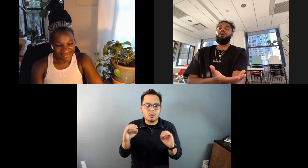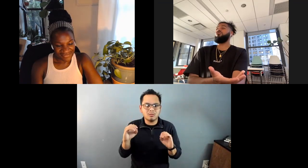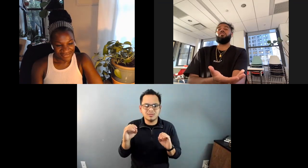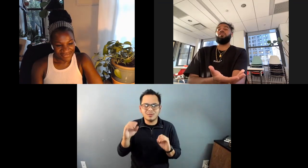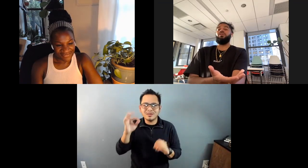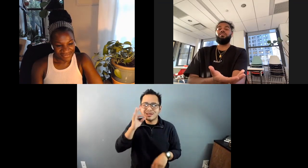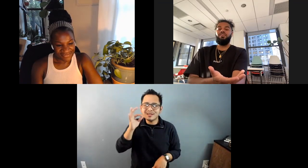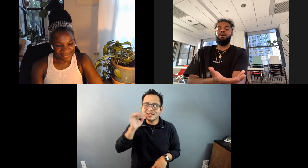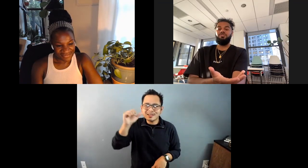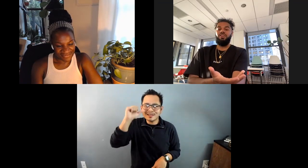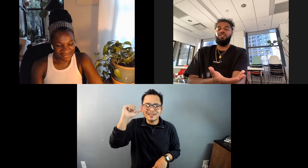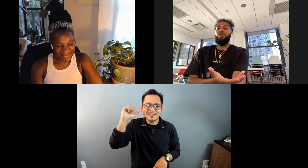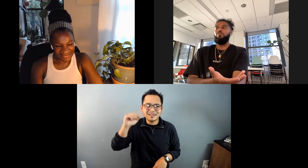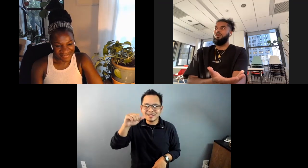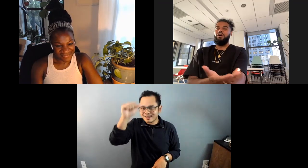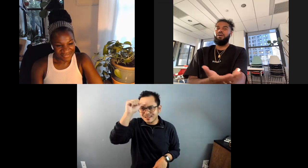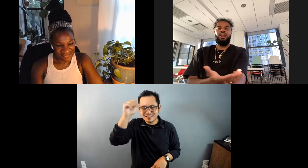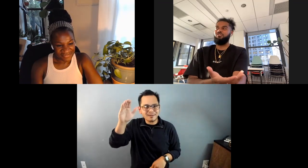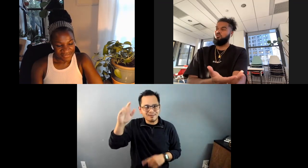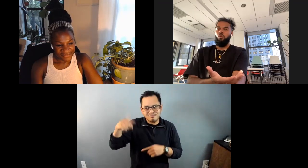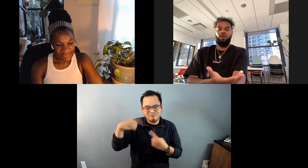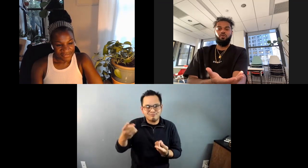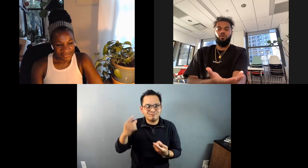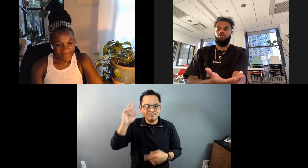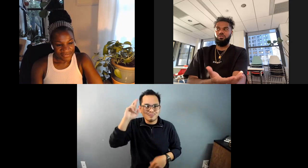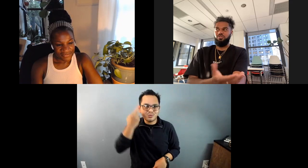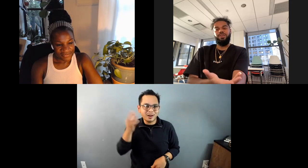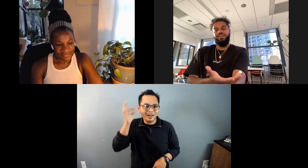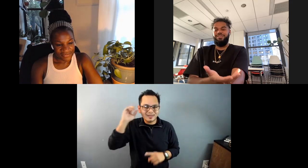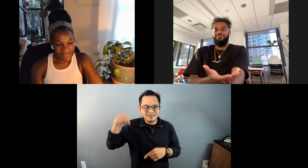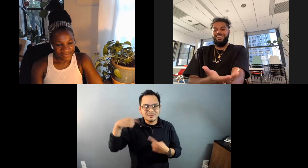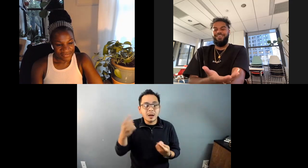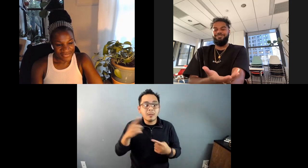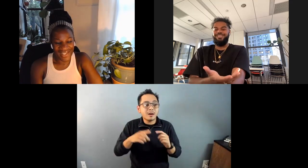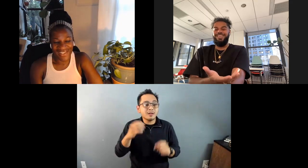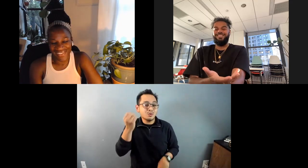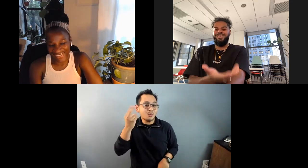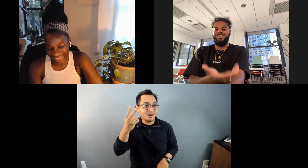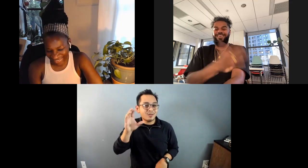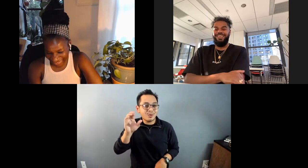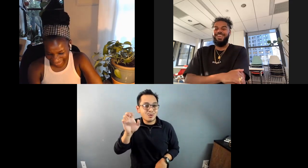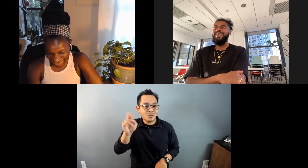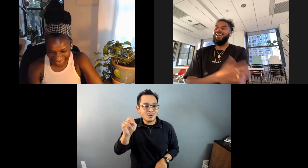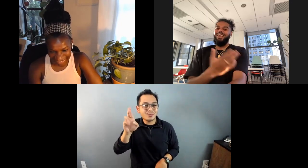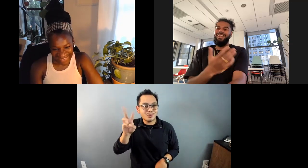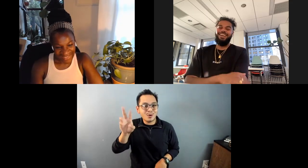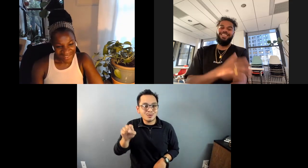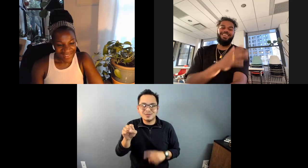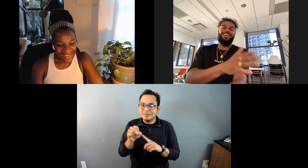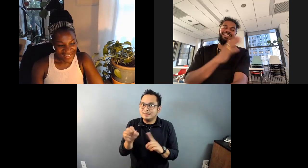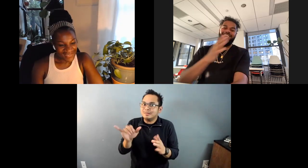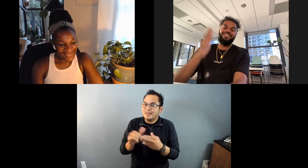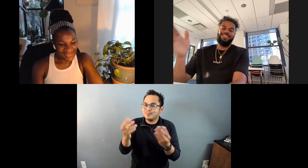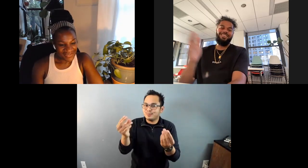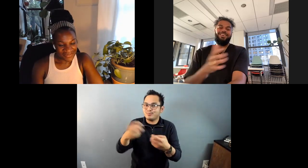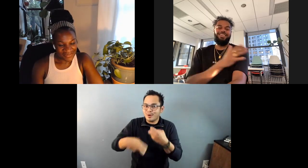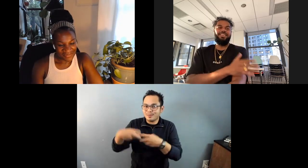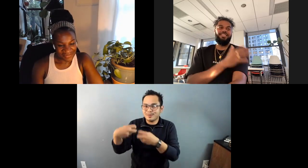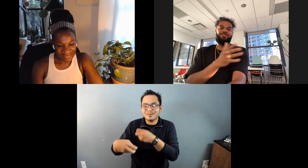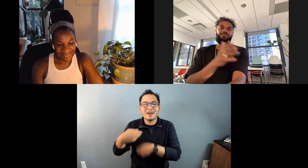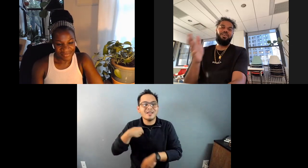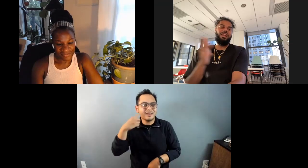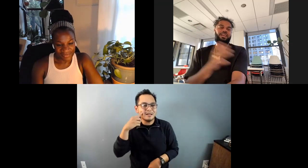more people are used to it and more people are seeing it, and I think for me, that's like the most important part, and the things that I'm working on the